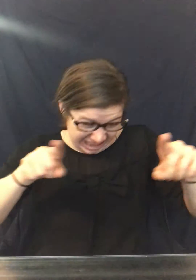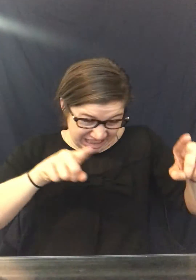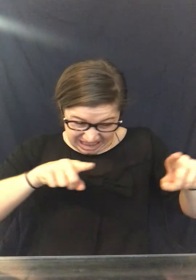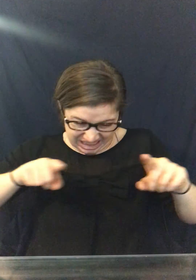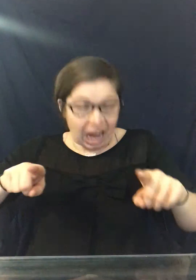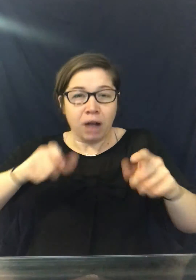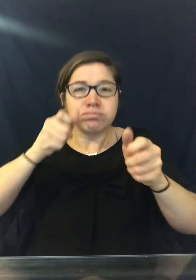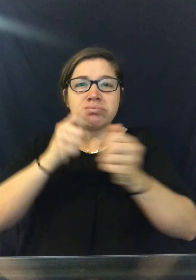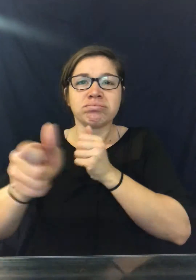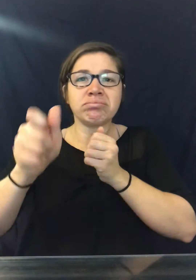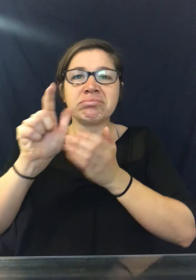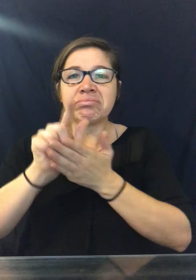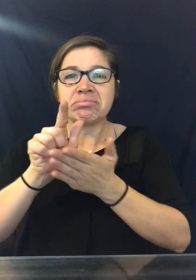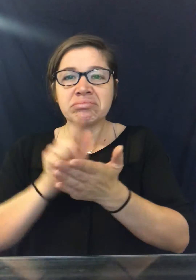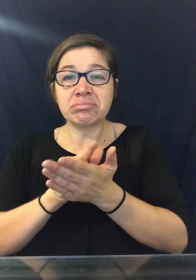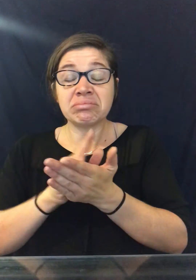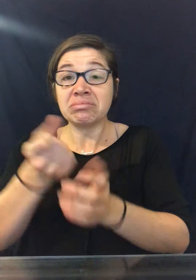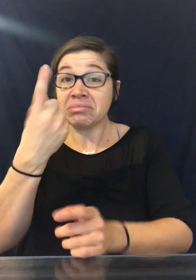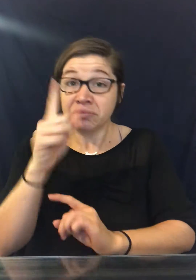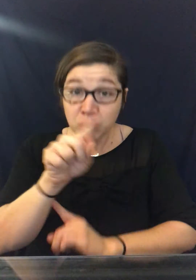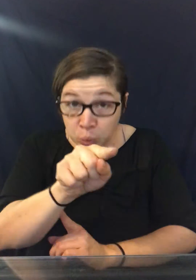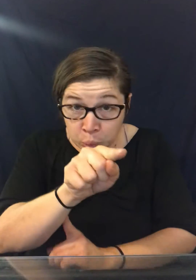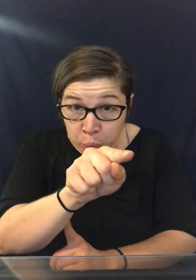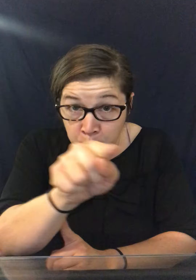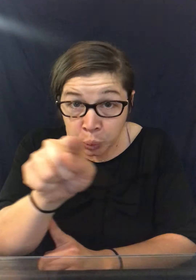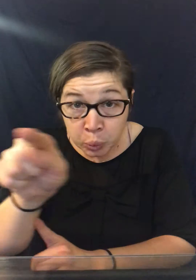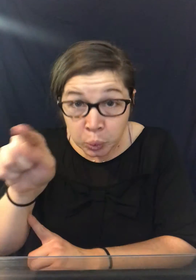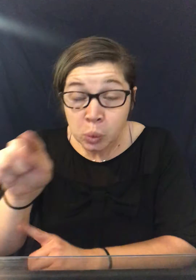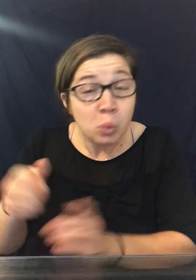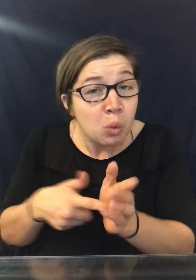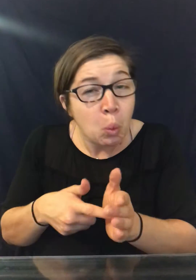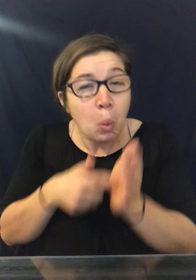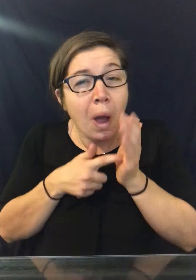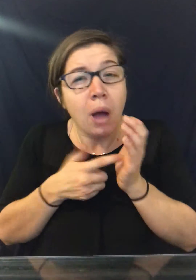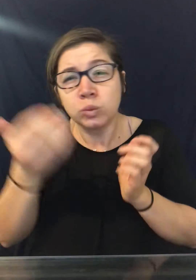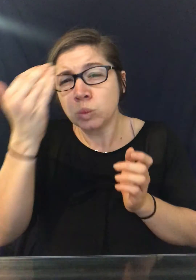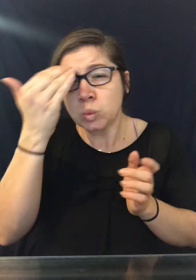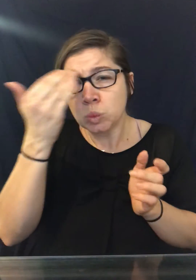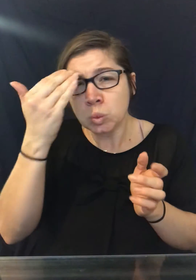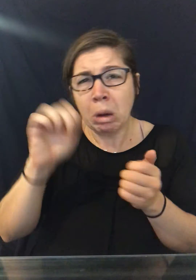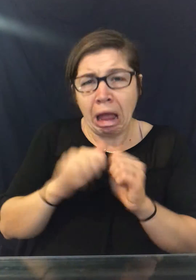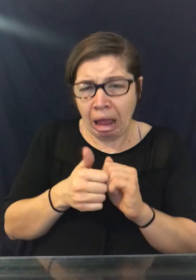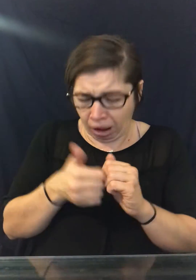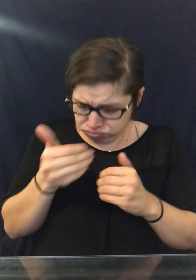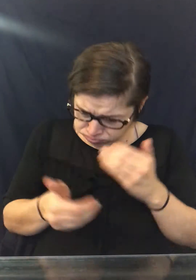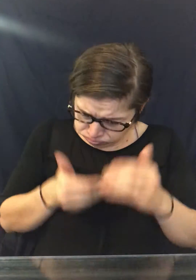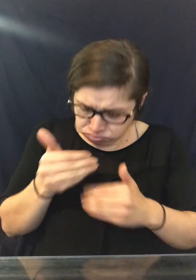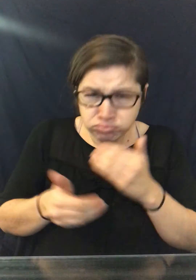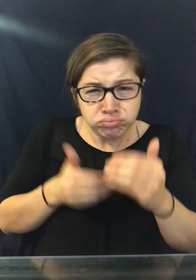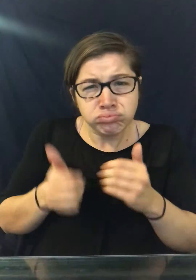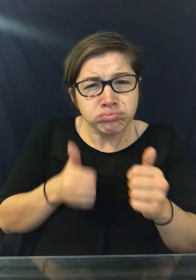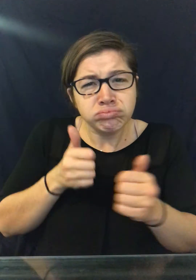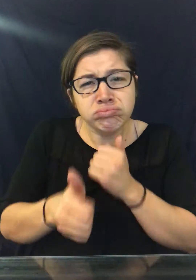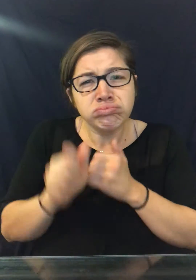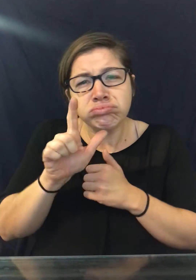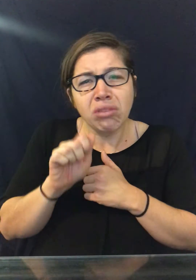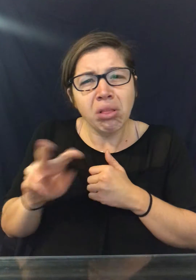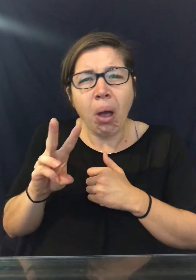know the various steps of passing a law for your state exam, so I recommend writing these down.